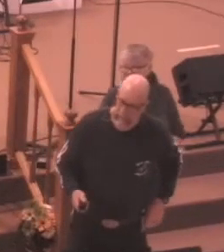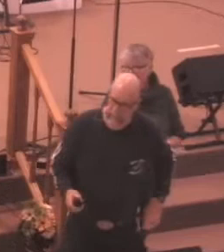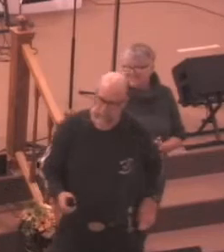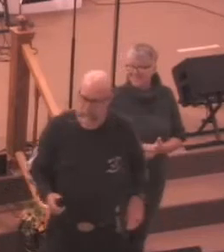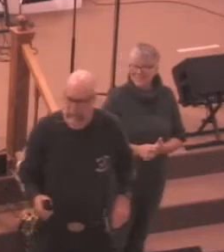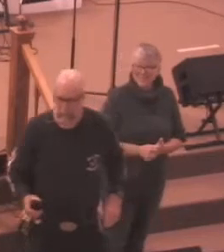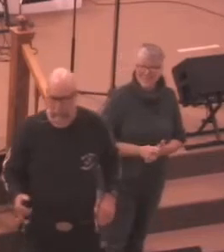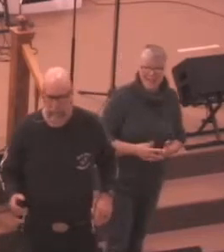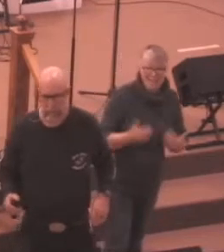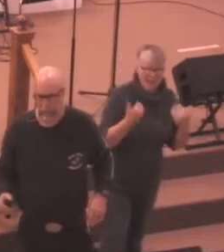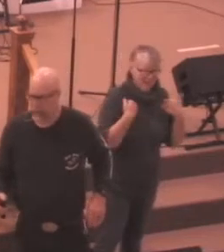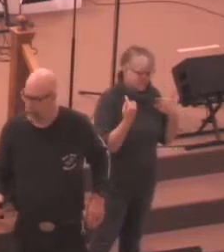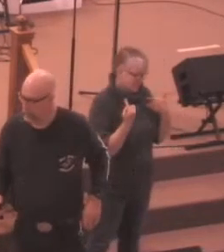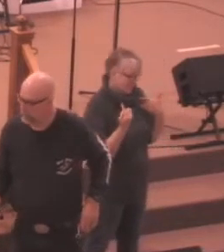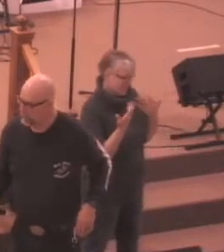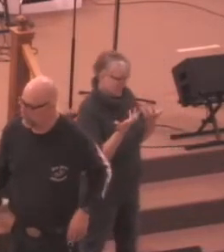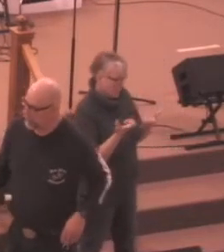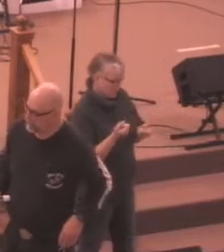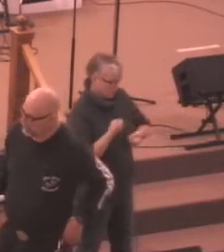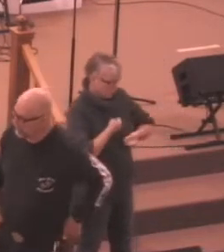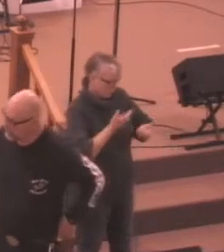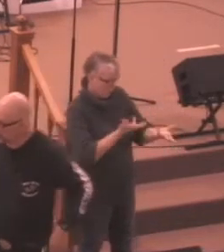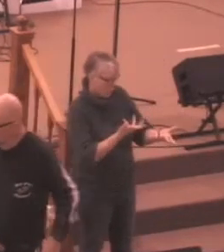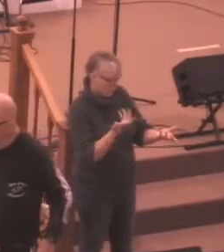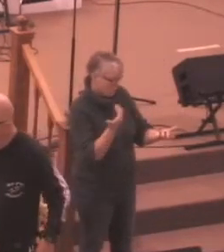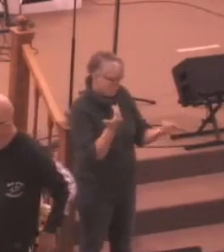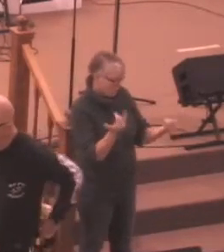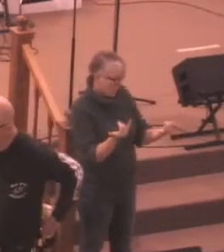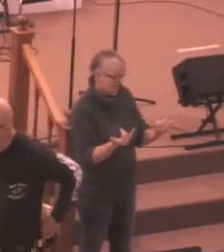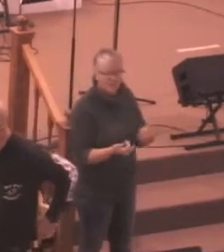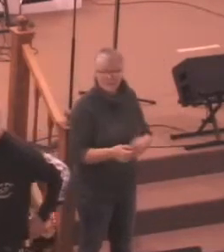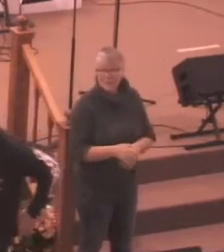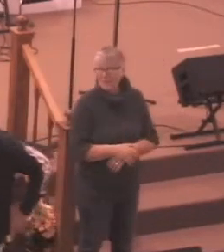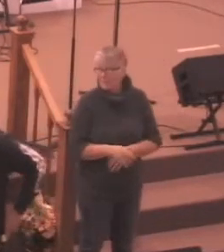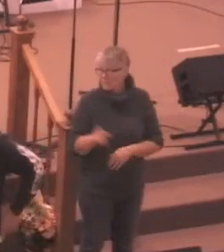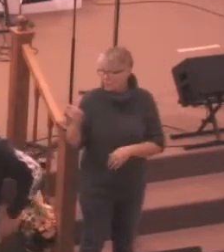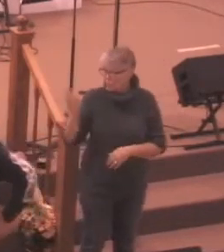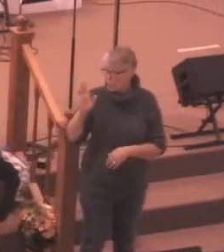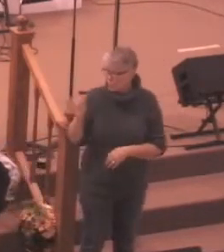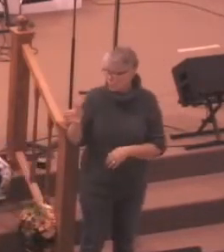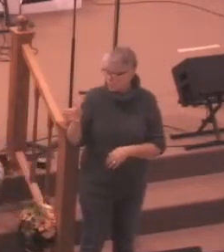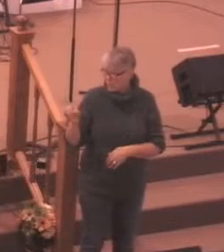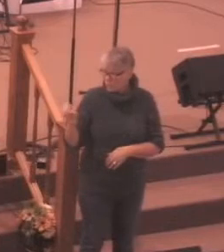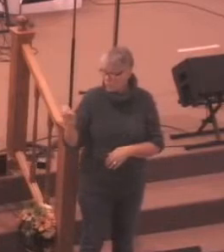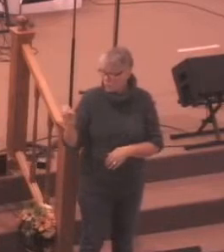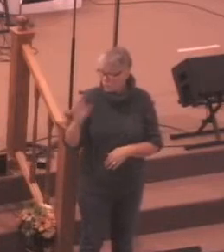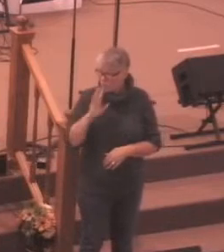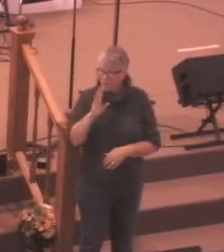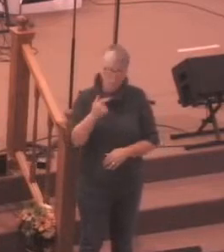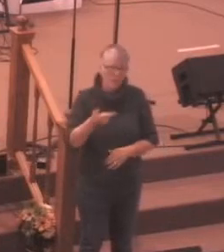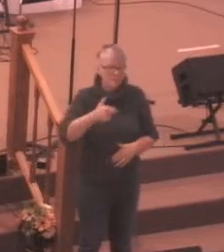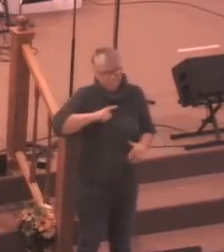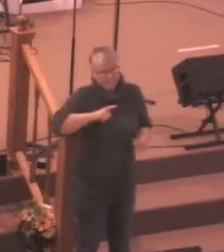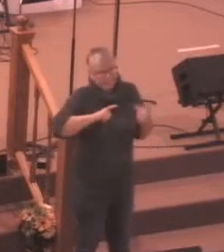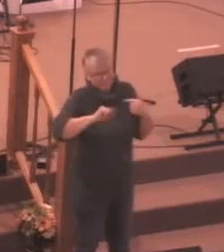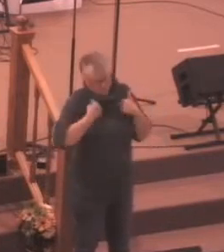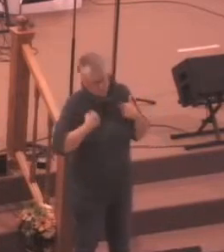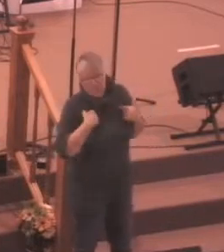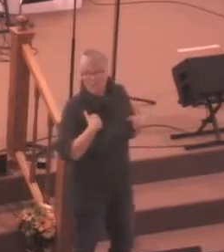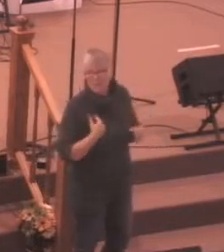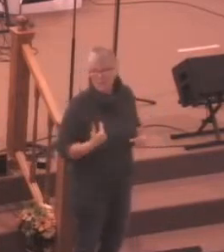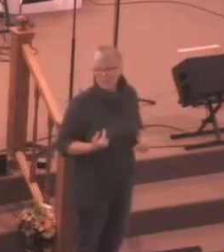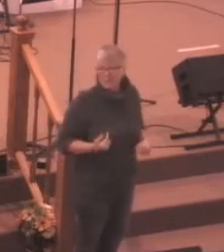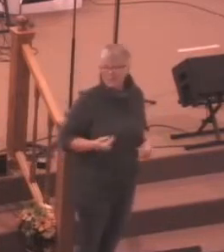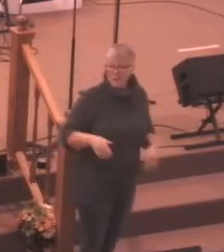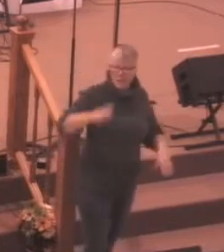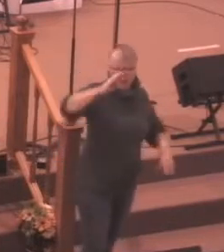And they got something they want to share tonight. I think, Sandy, are you going to be the talking? Sure. Okay. First. All right.